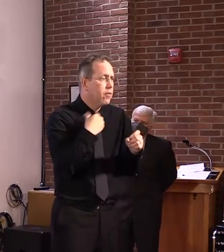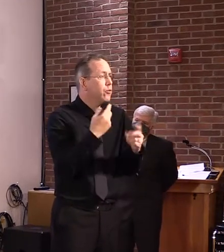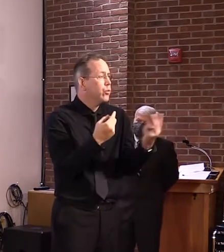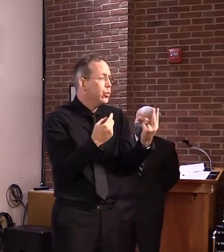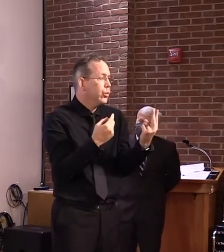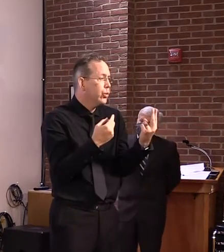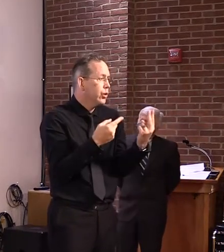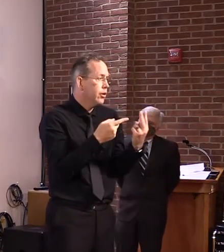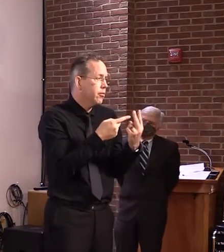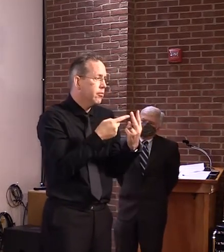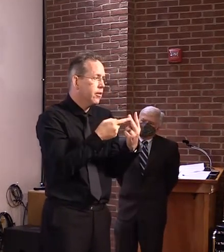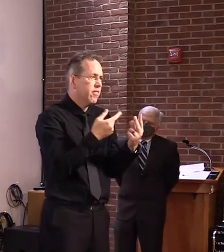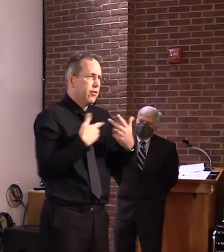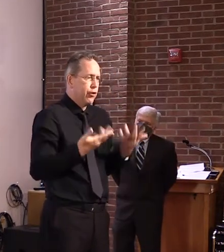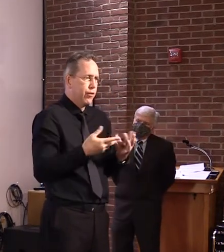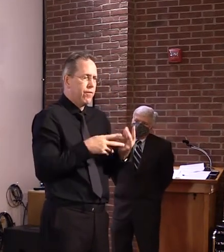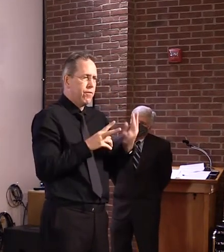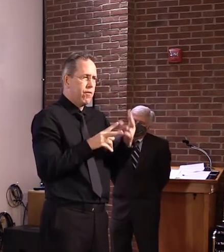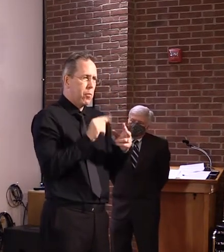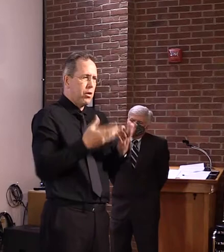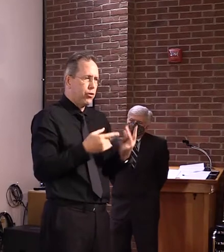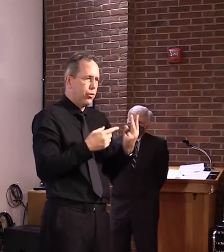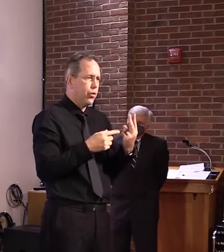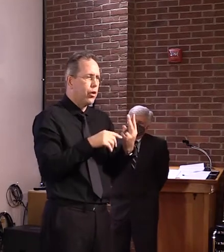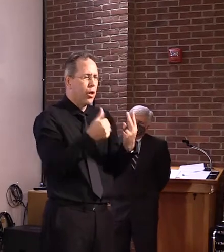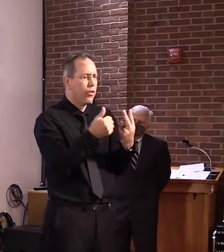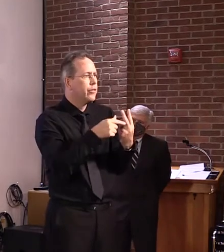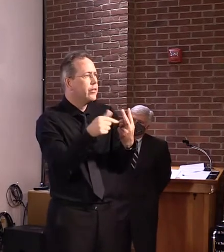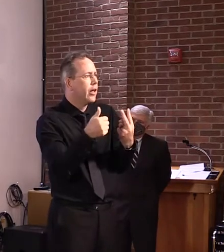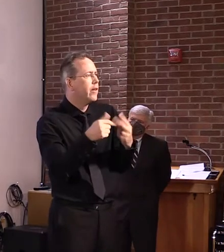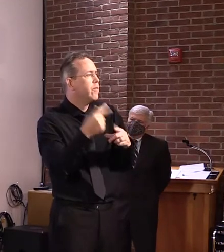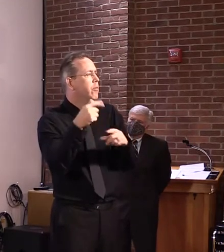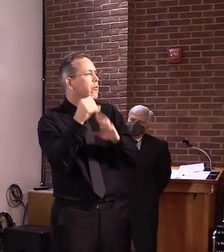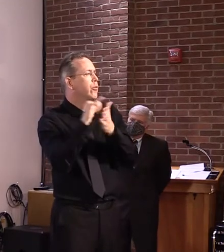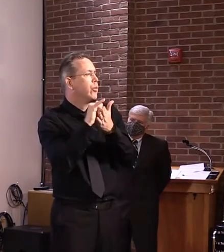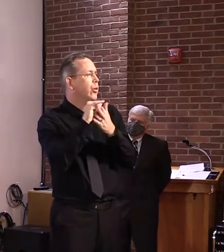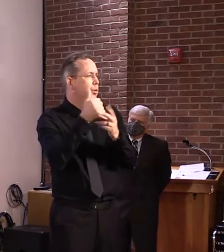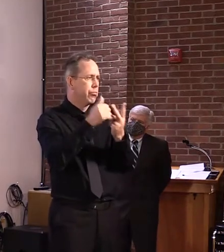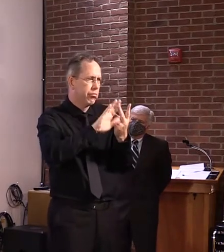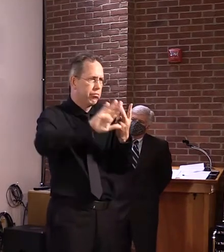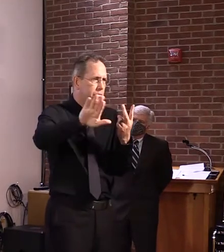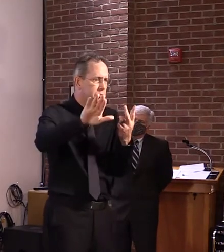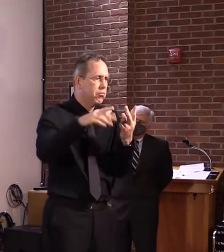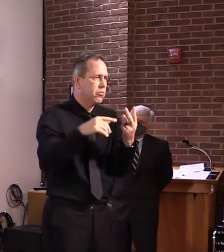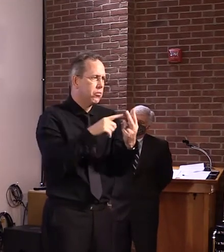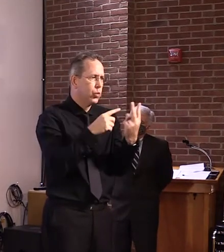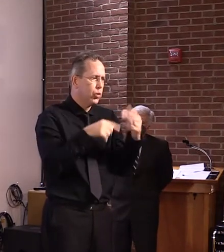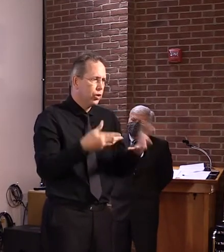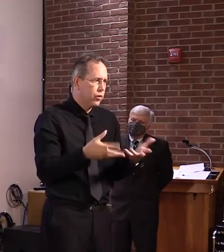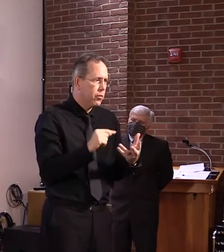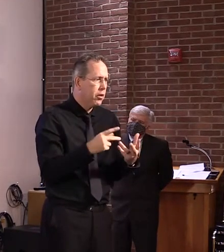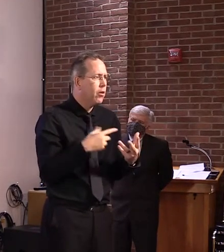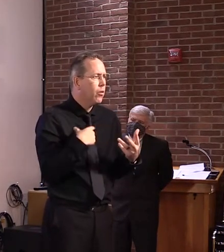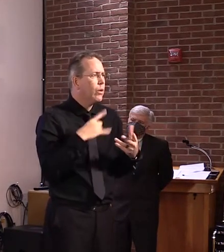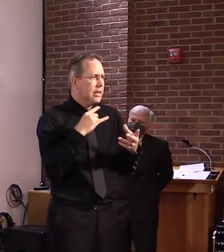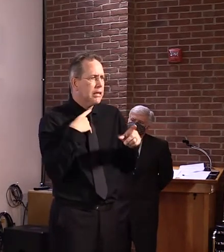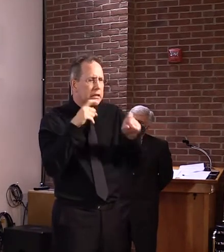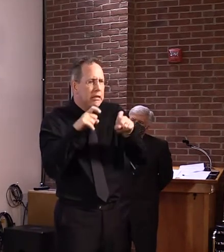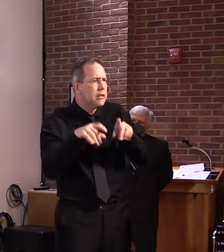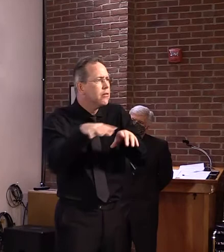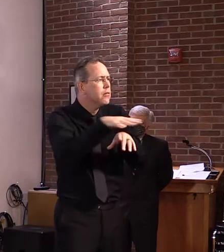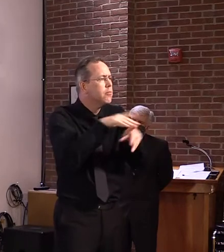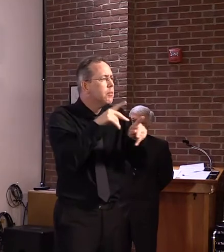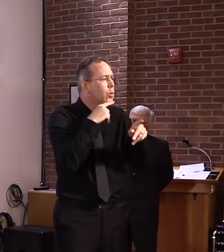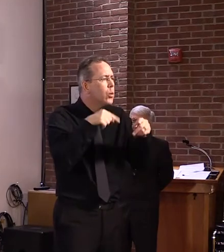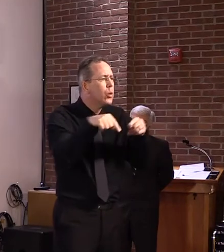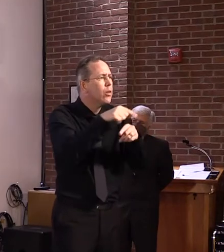people who live in Vermont, the others live in New York. We did have some work site testing